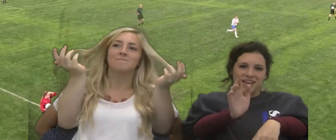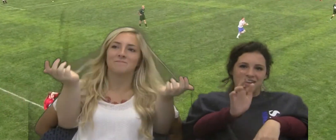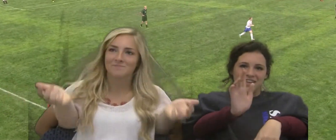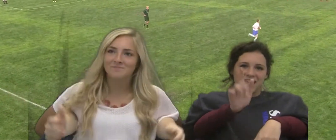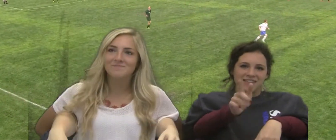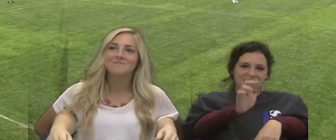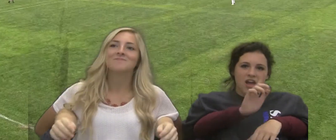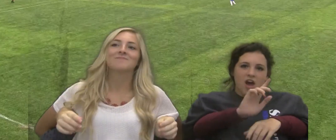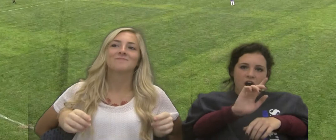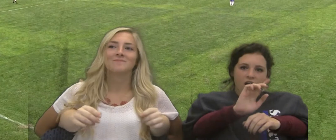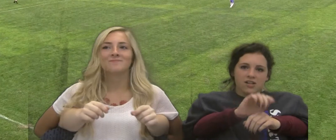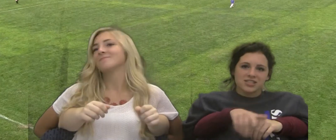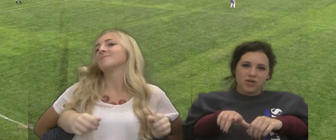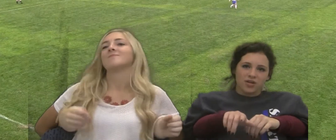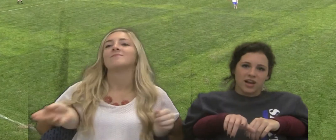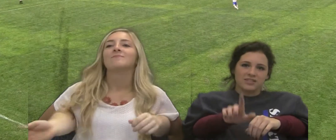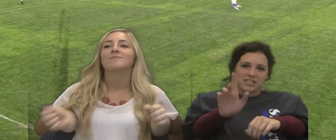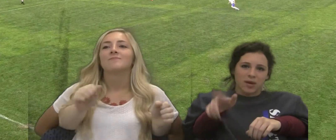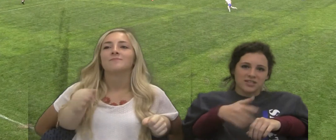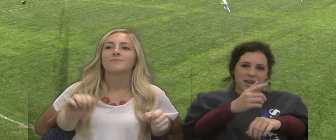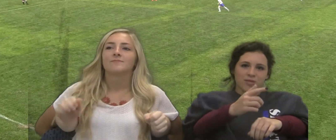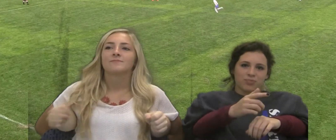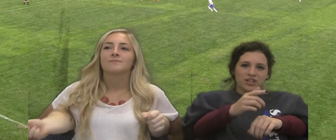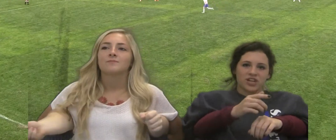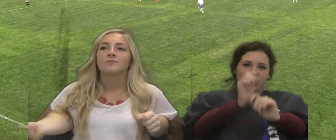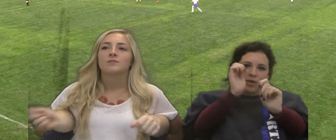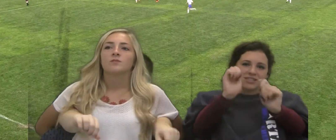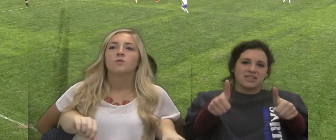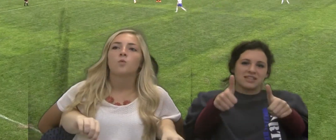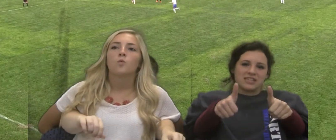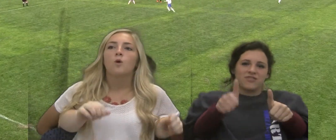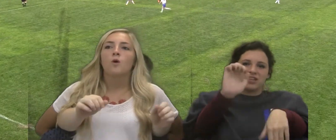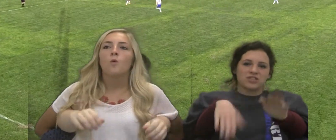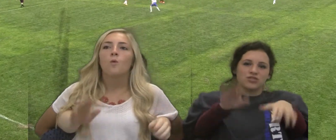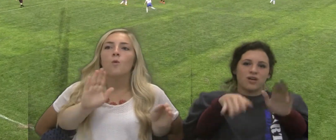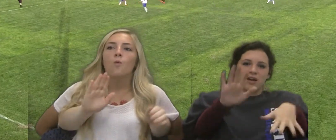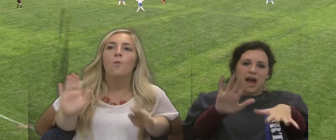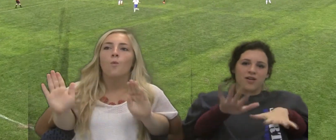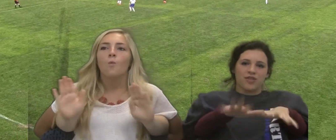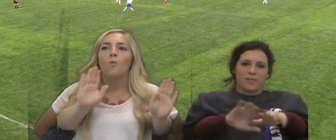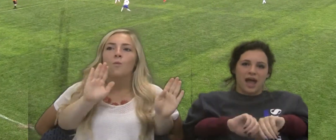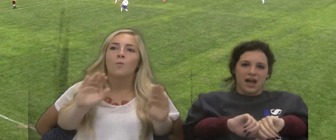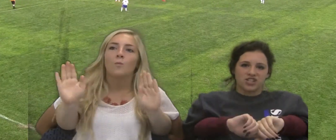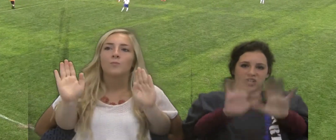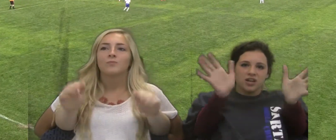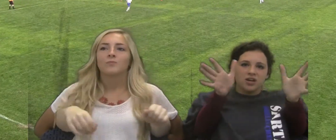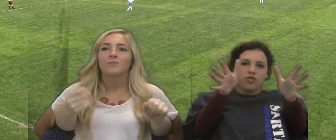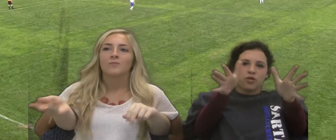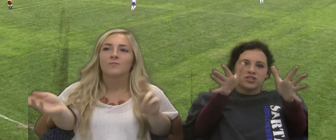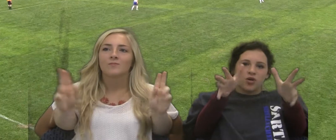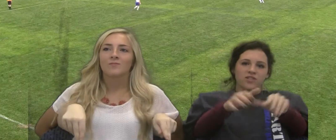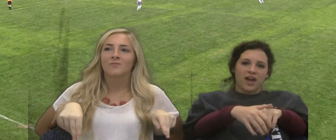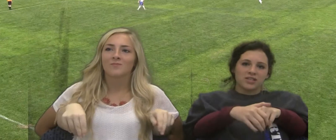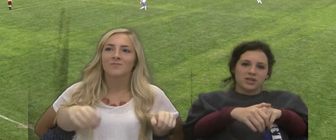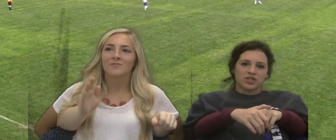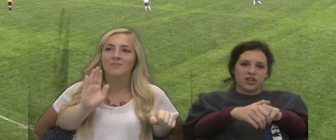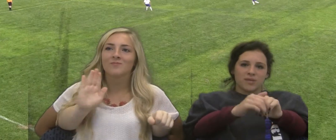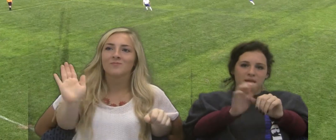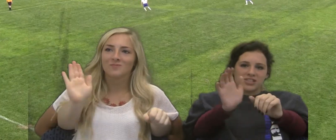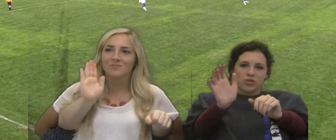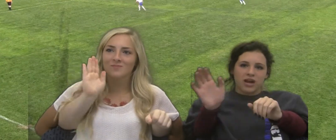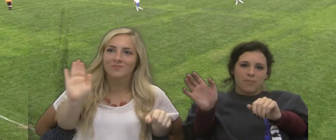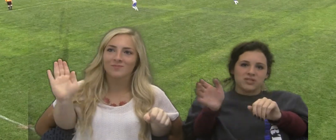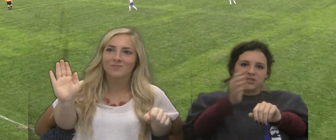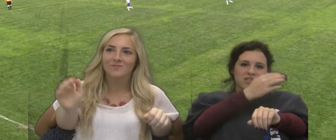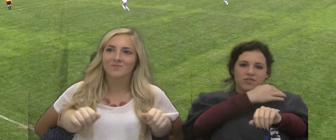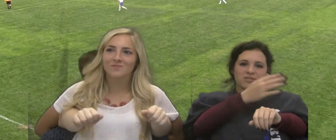Burras, and Yates all scored as the Spartans kept the pressure on West defense throughout the match. Forward Tony Vasquez created